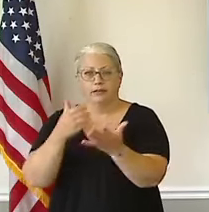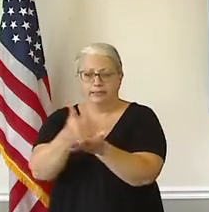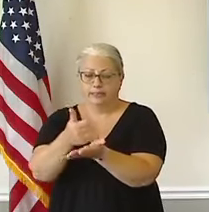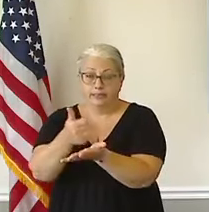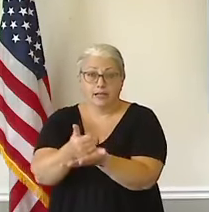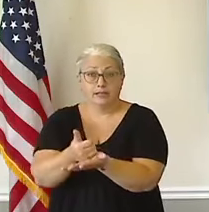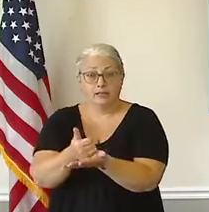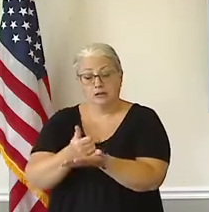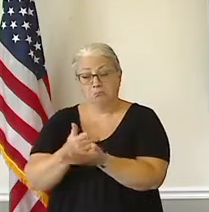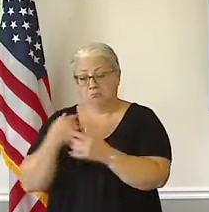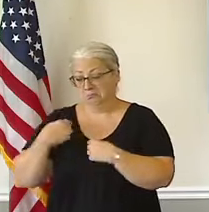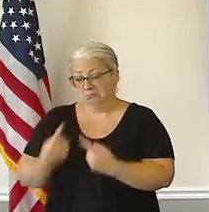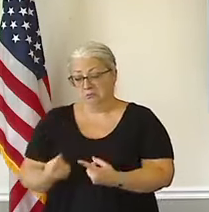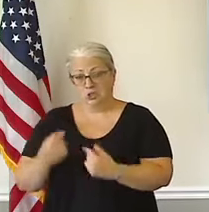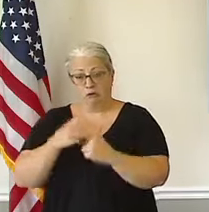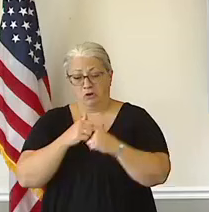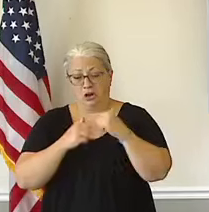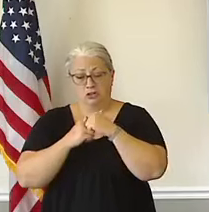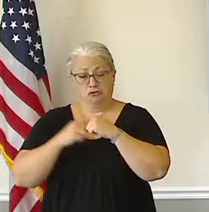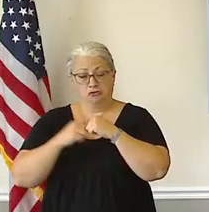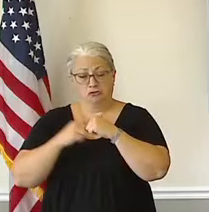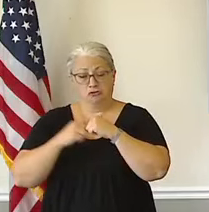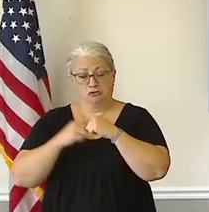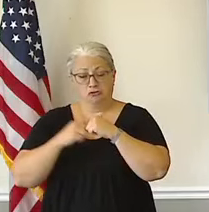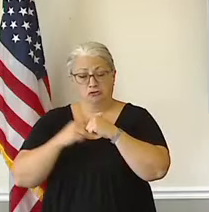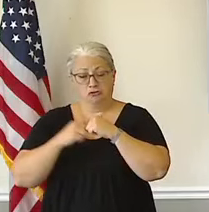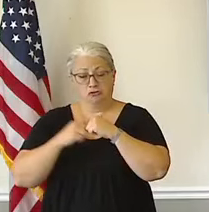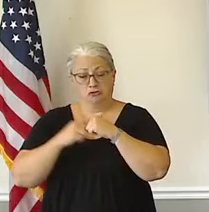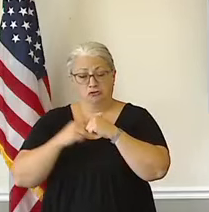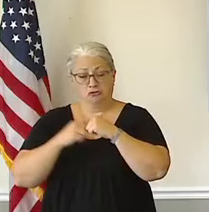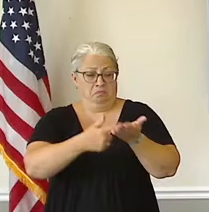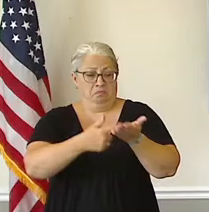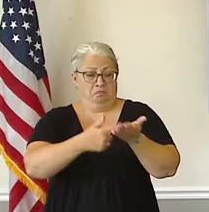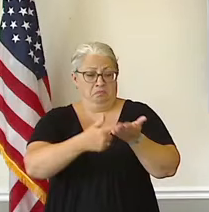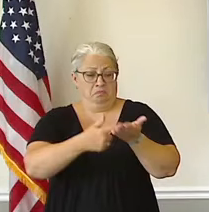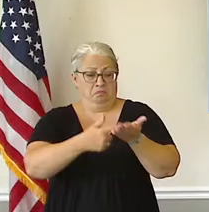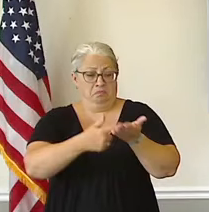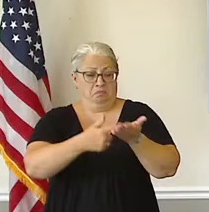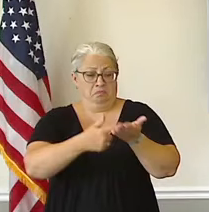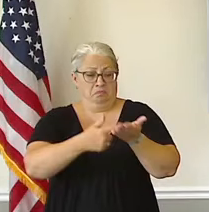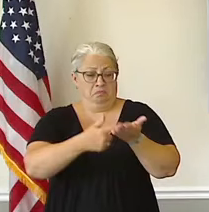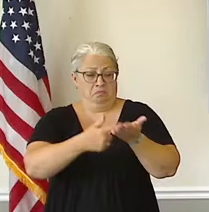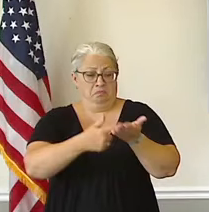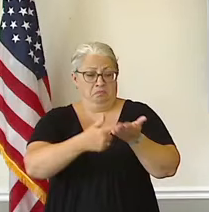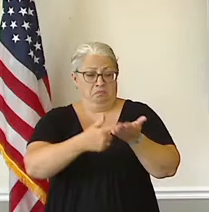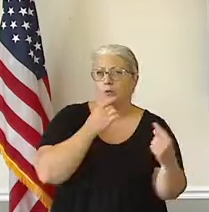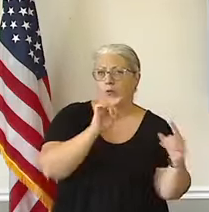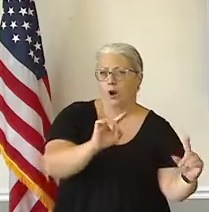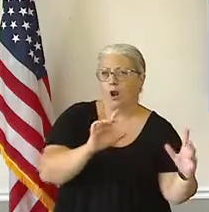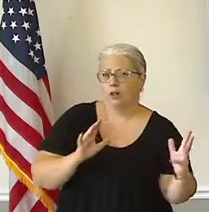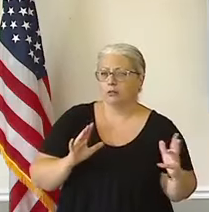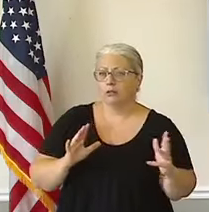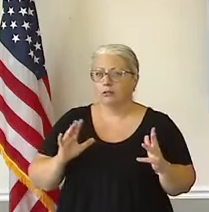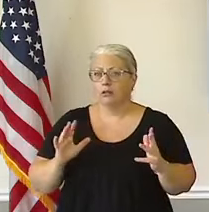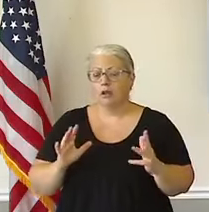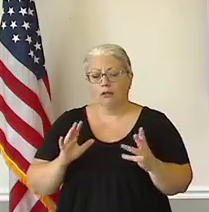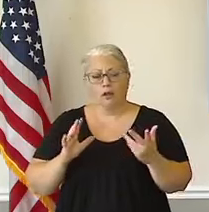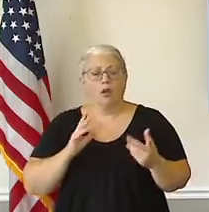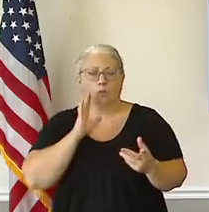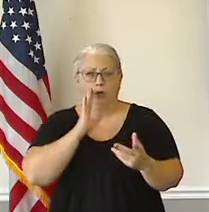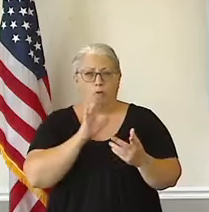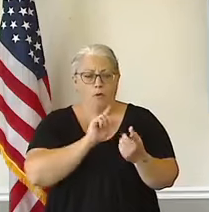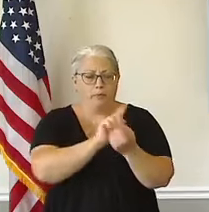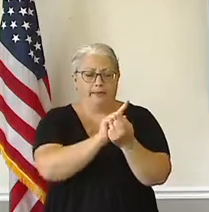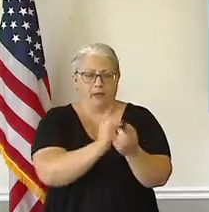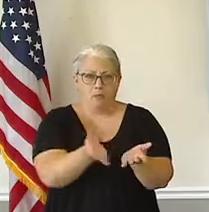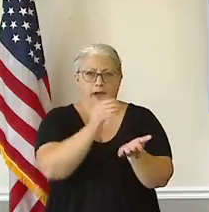has worked well in communicating with schools. We'll have another meeting on Friday with school superintendents to talk through contact tracing and testing and the